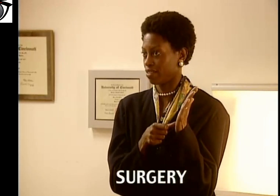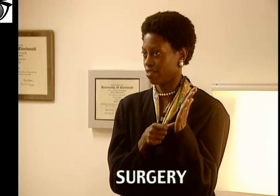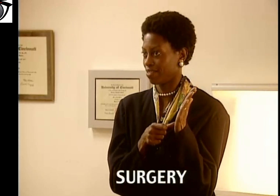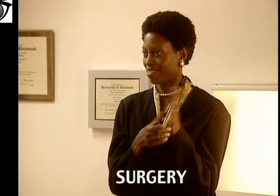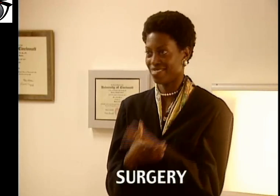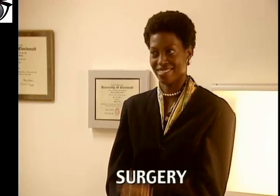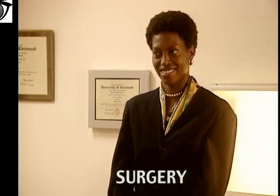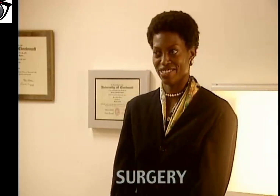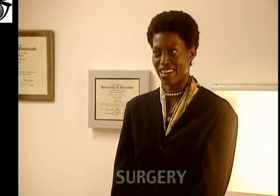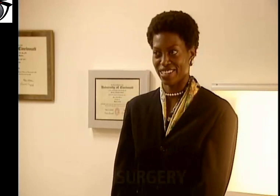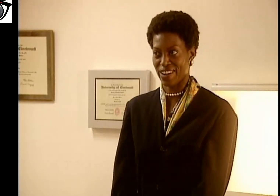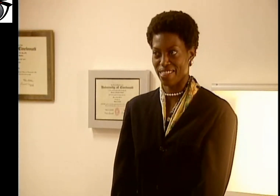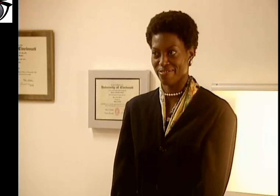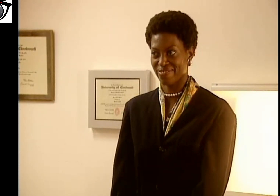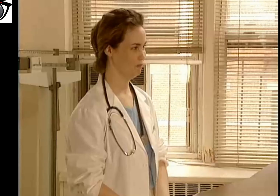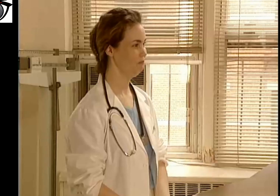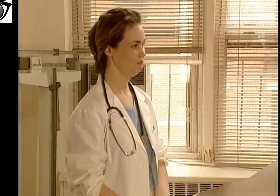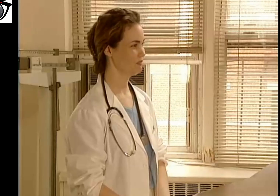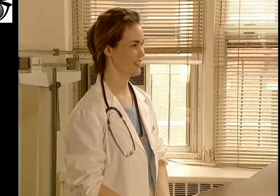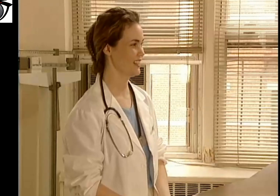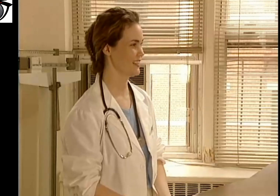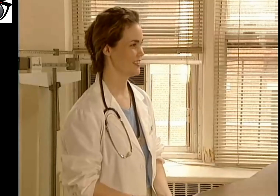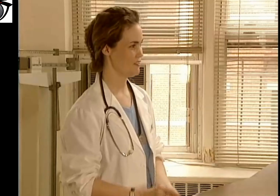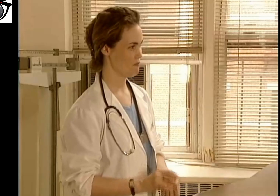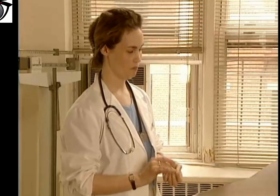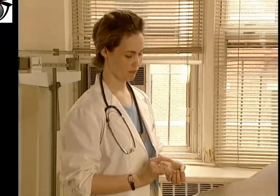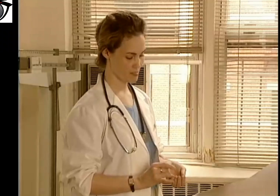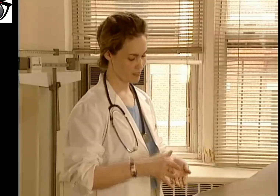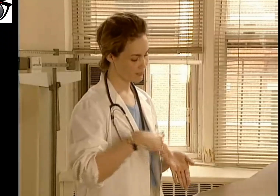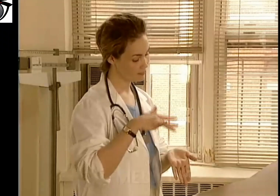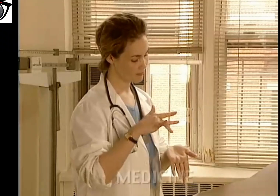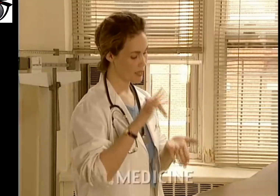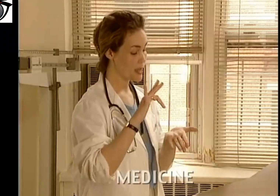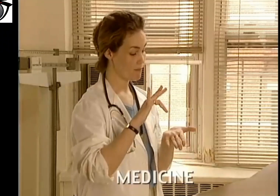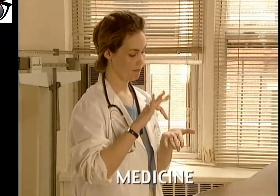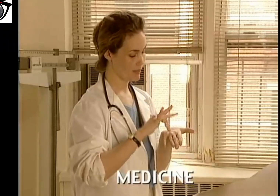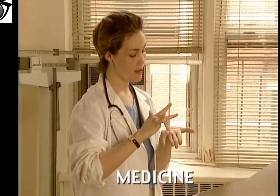surgery. Ready to try them? Okay.